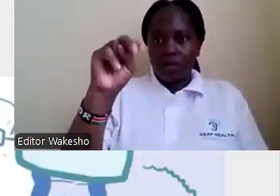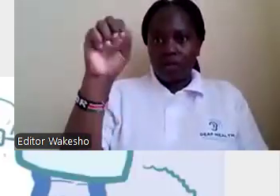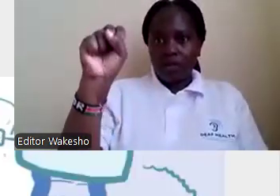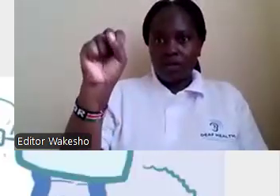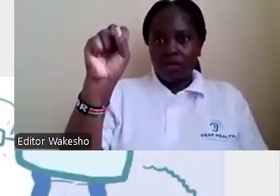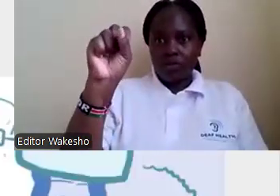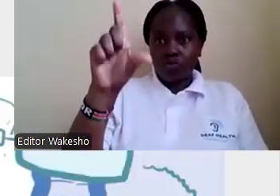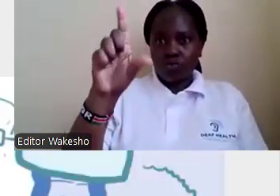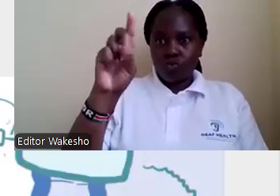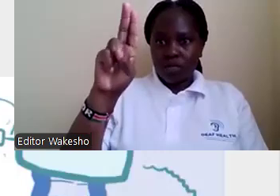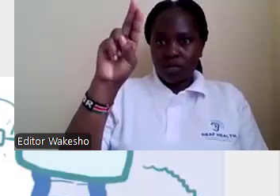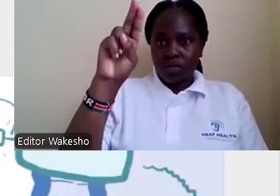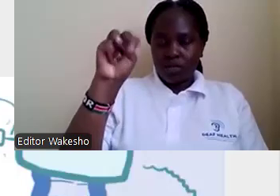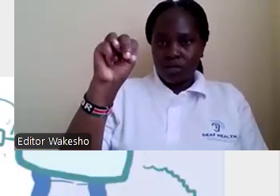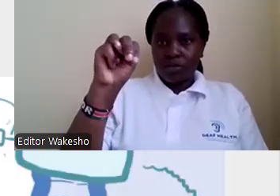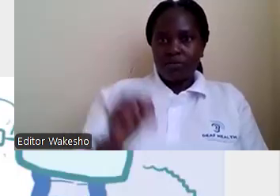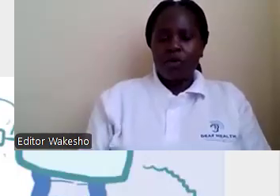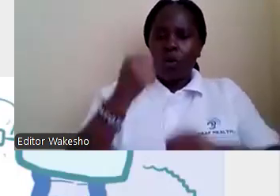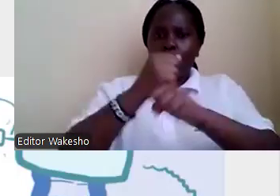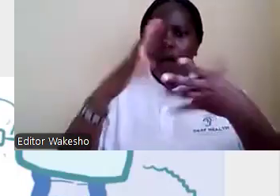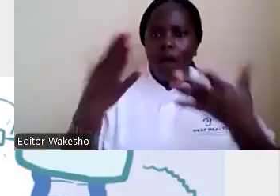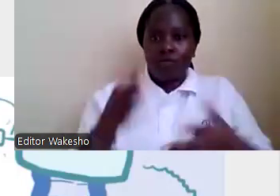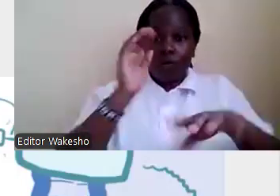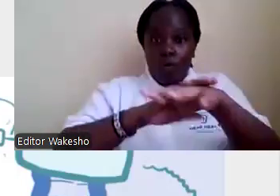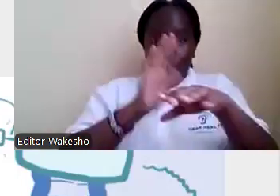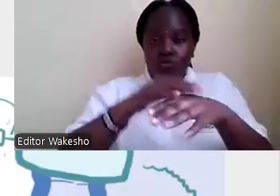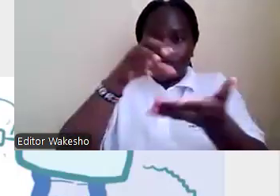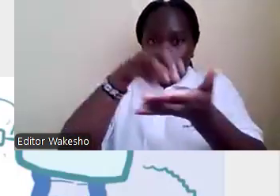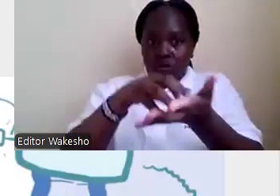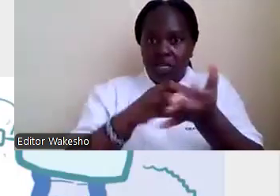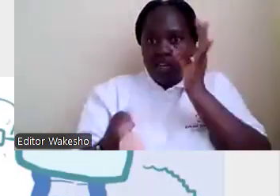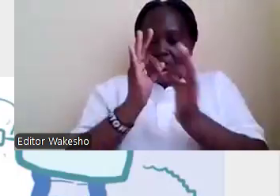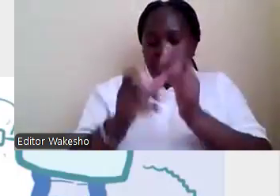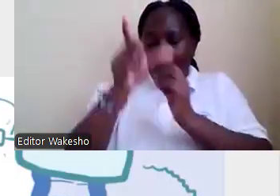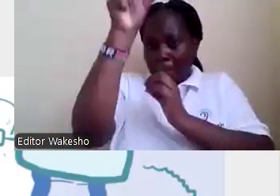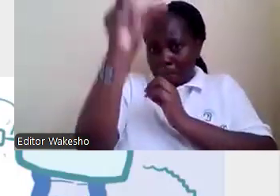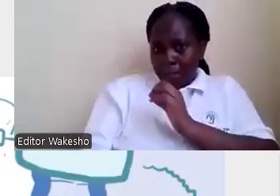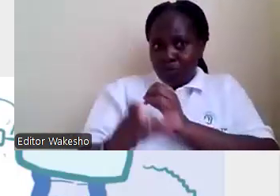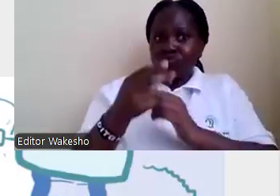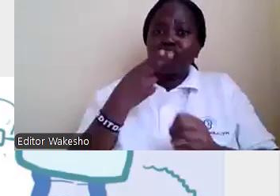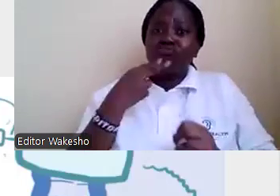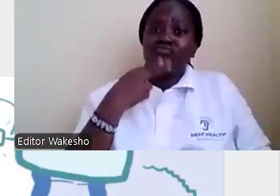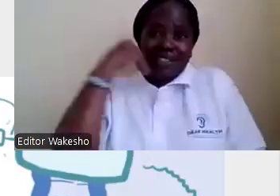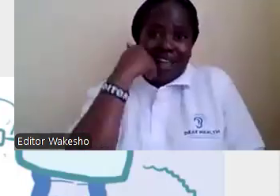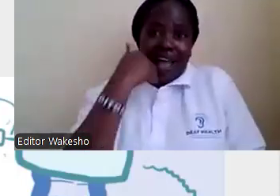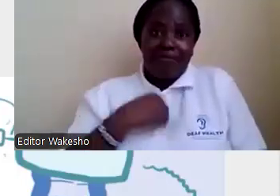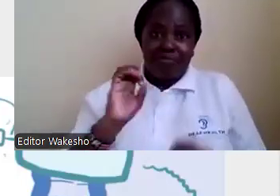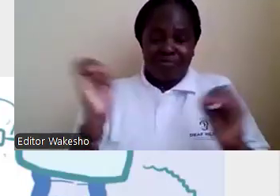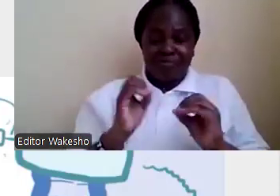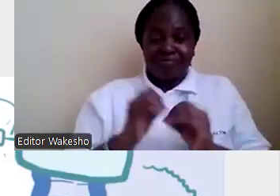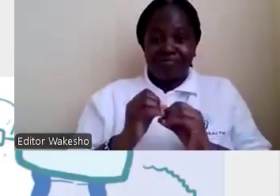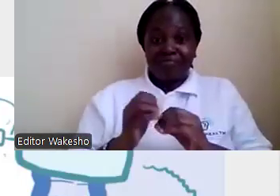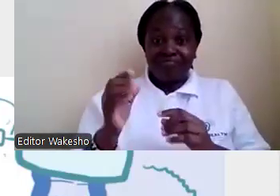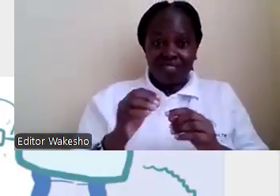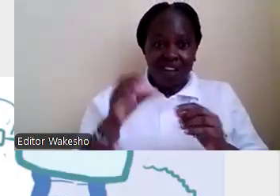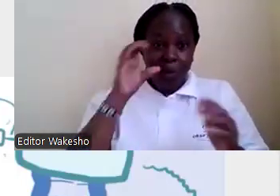is meant to work in an ideal situation or in someone who is not diabetic. So in this next diagram, we're going to